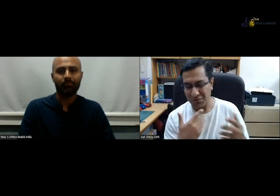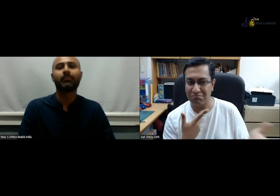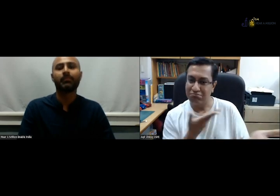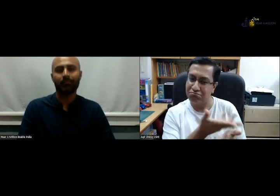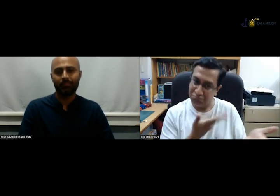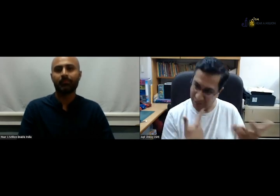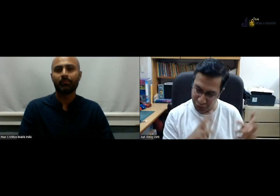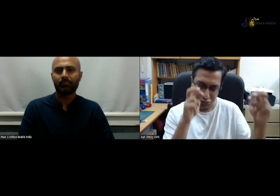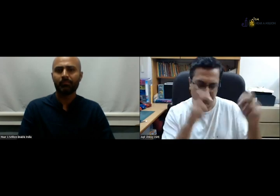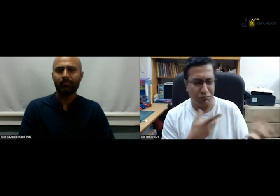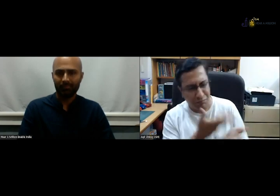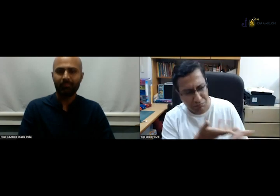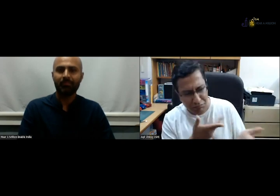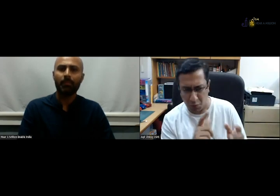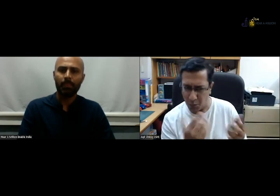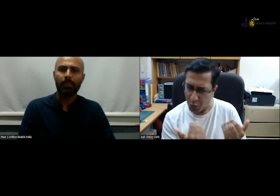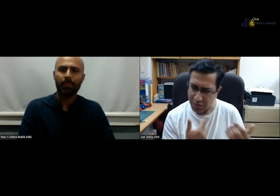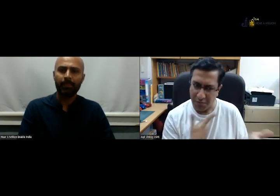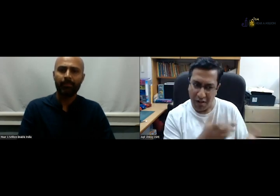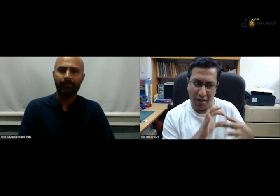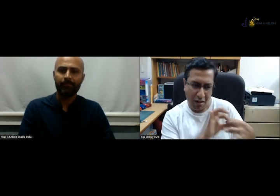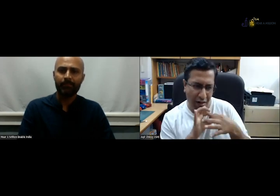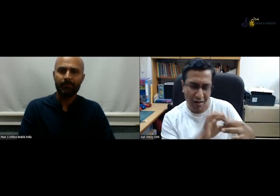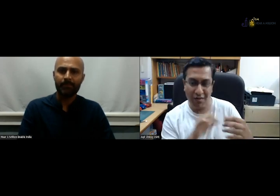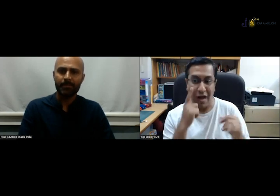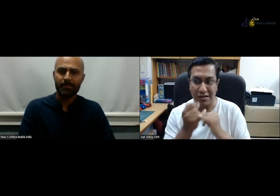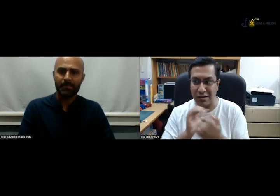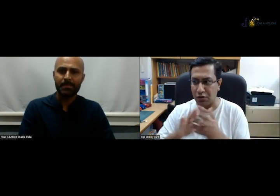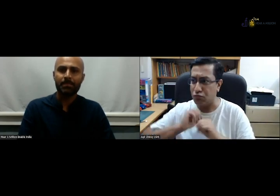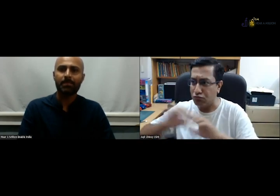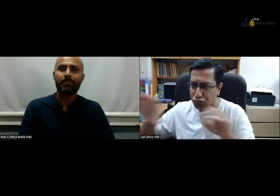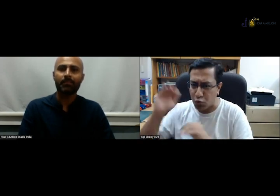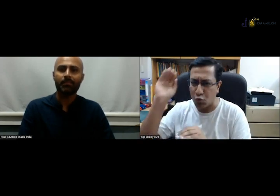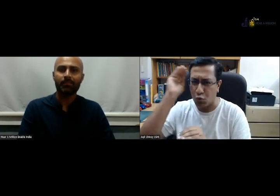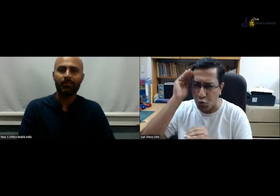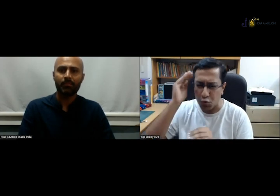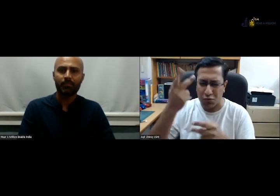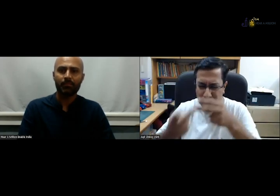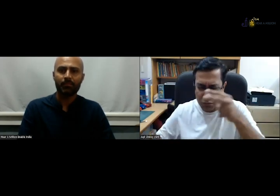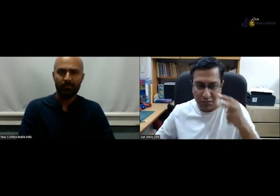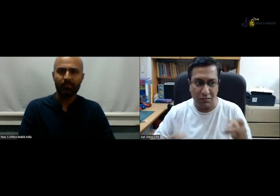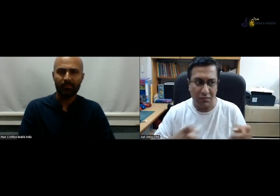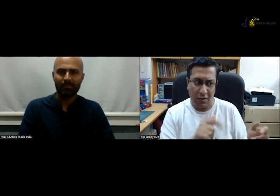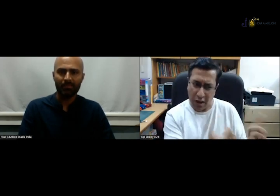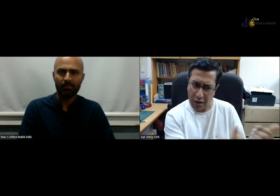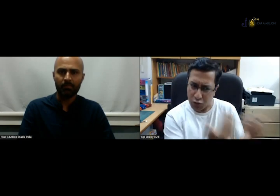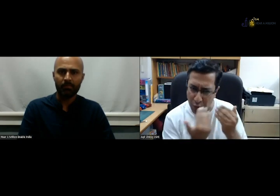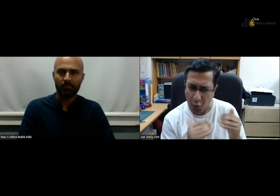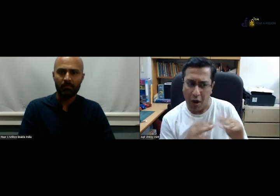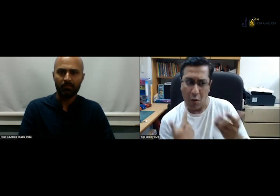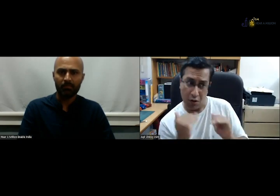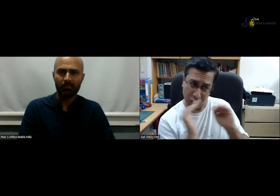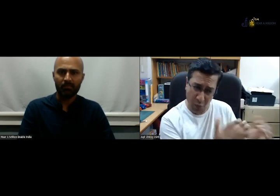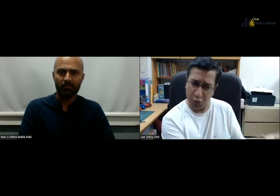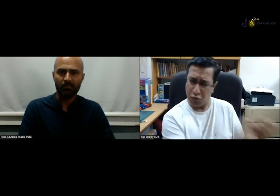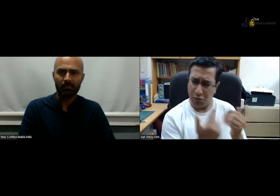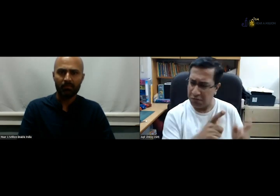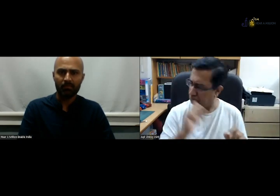humble, you know. And I discussed with her. We had a talk about it, and the news and